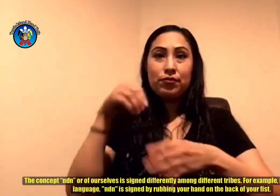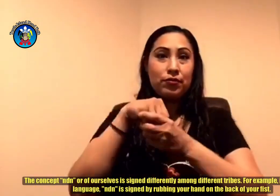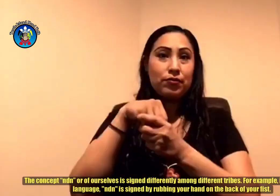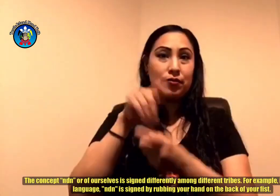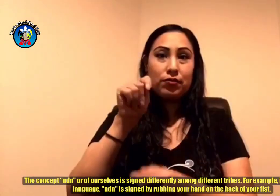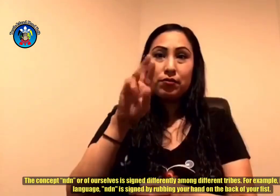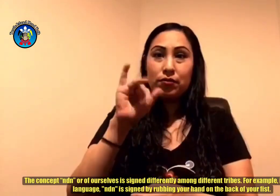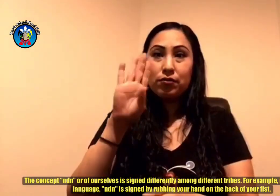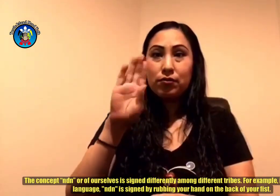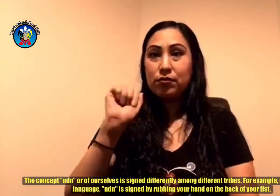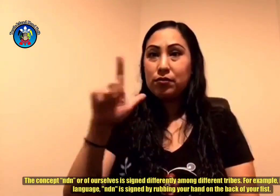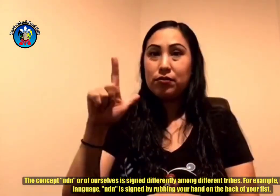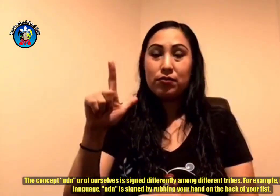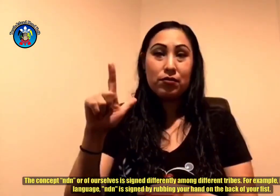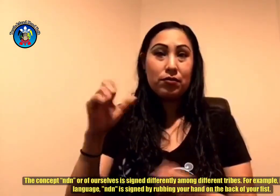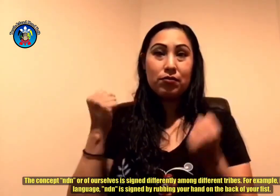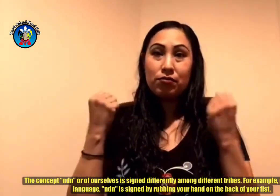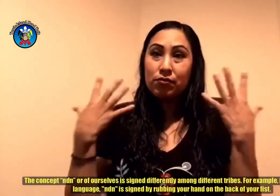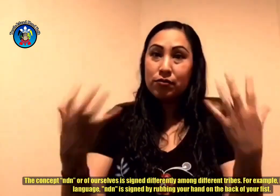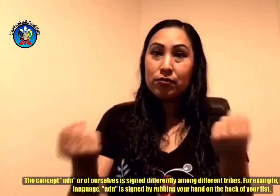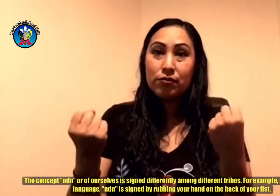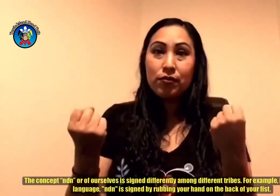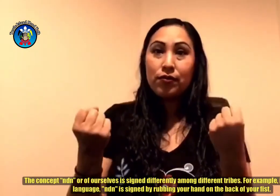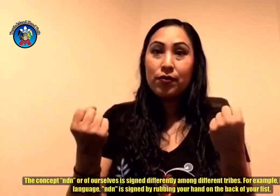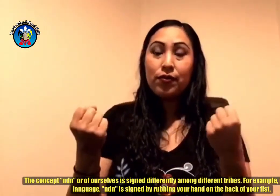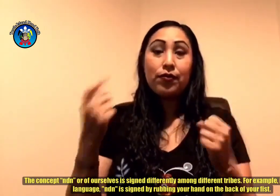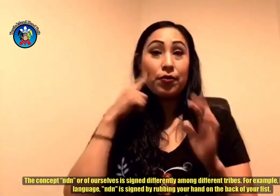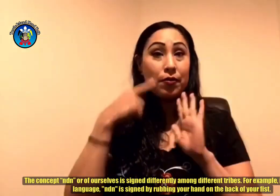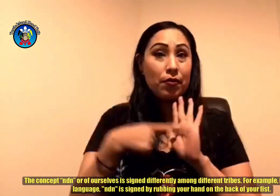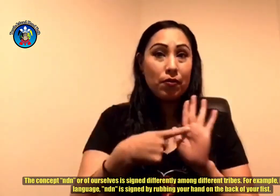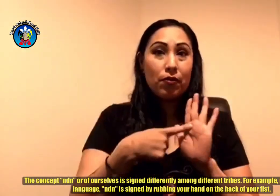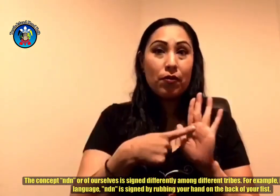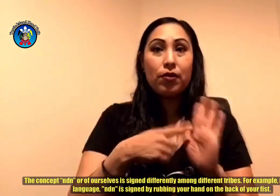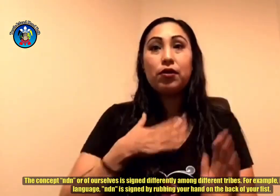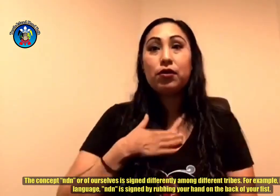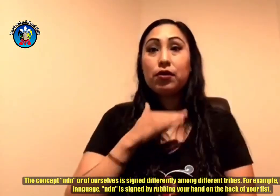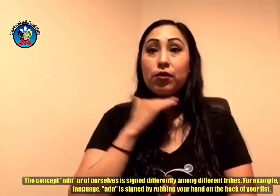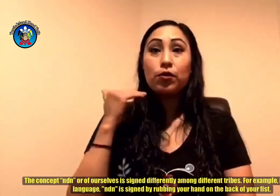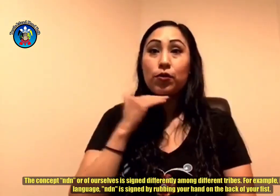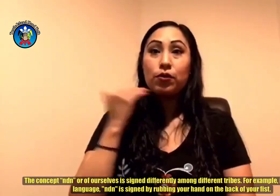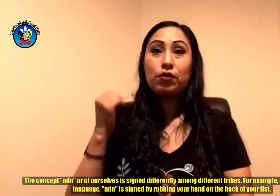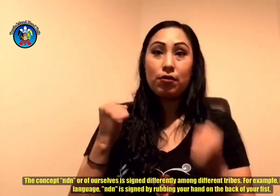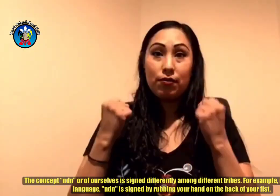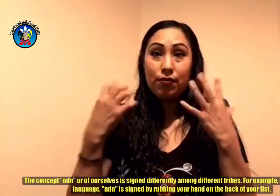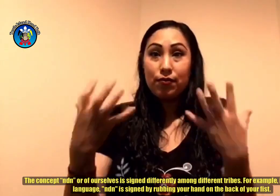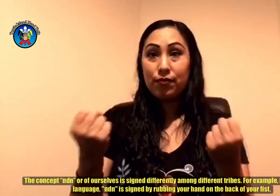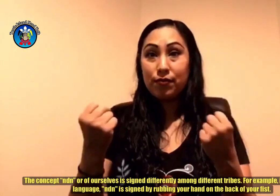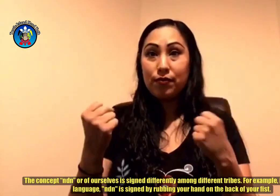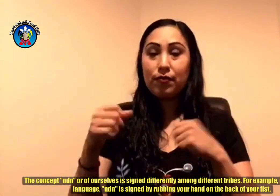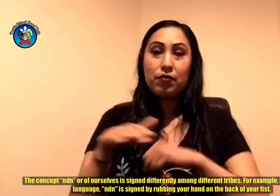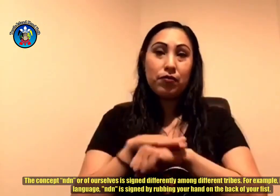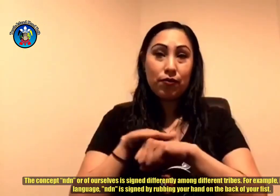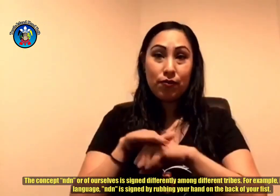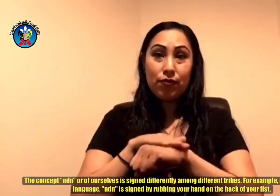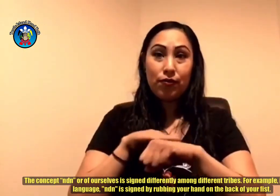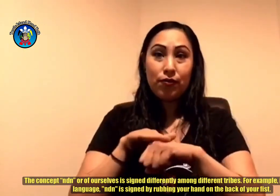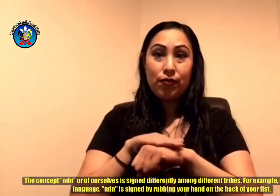different tribes. For example, in Lakota Sign Language, Indian is signed by rubbing your hand on the back of your